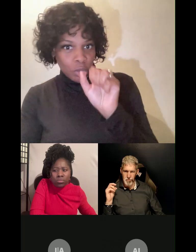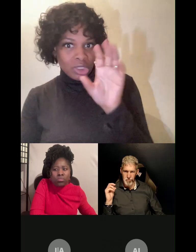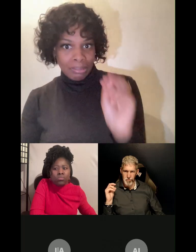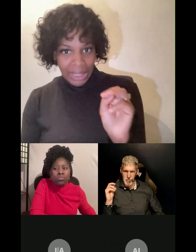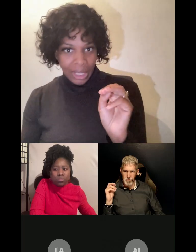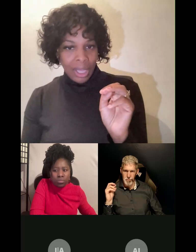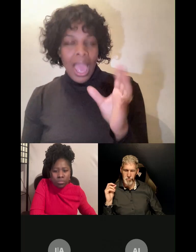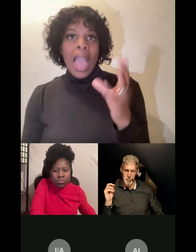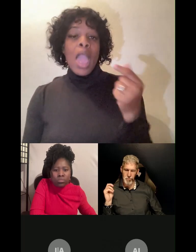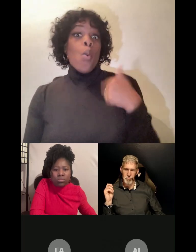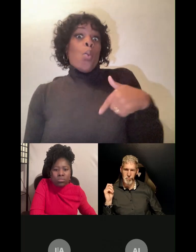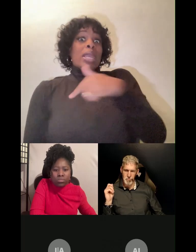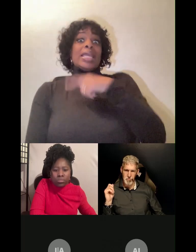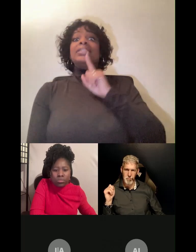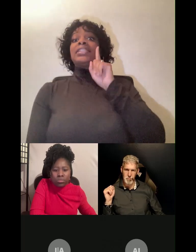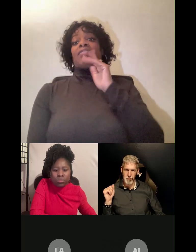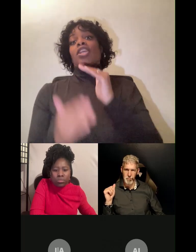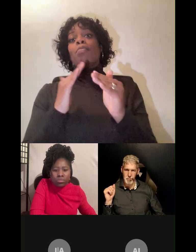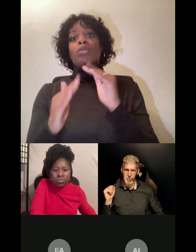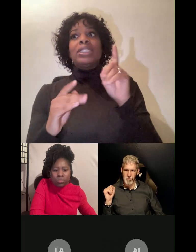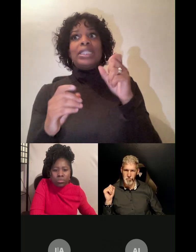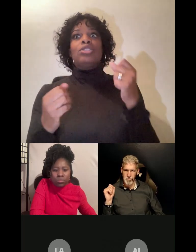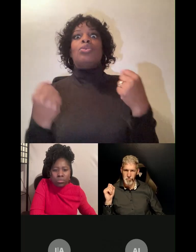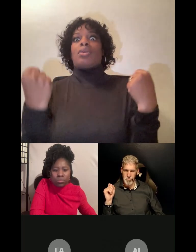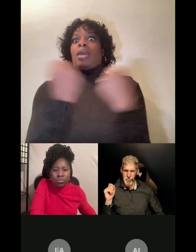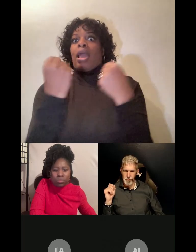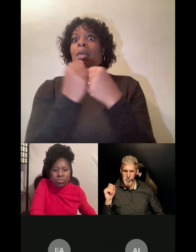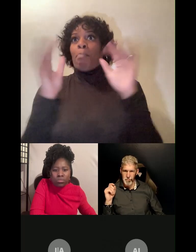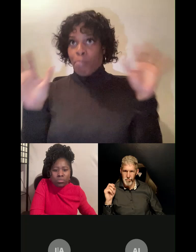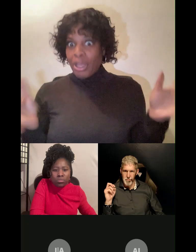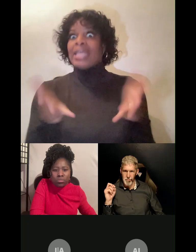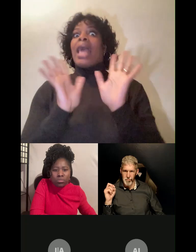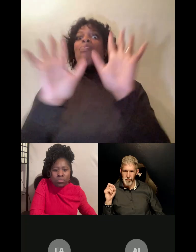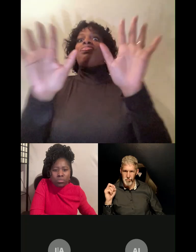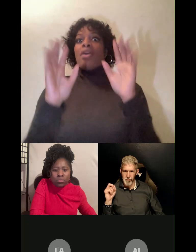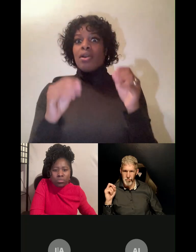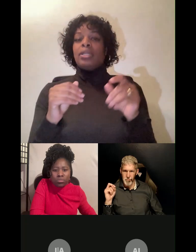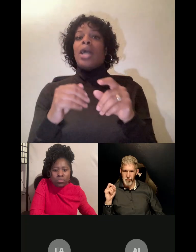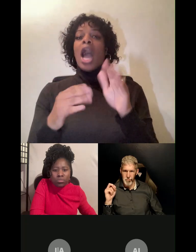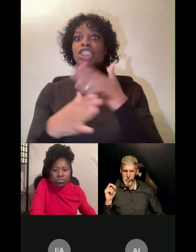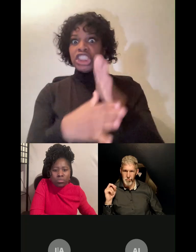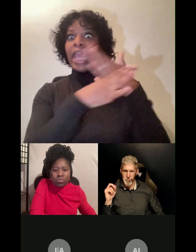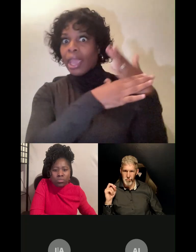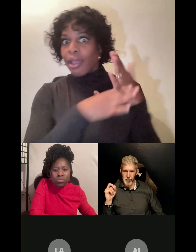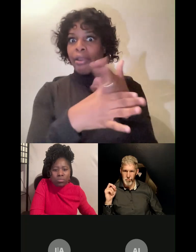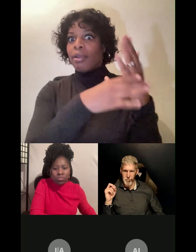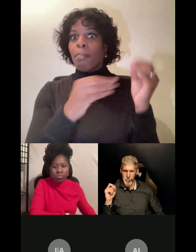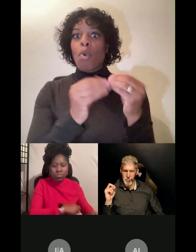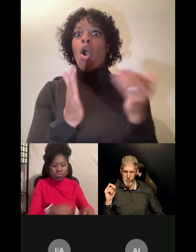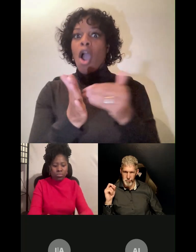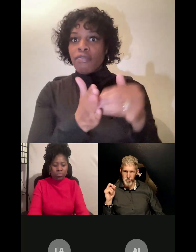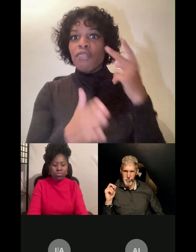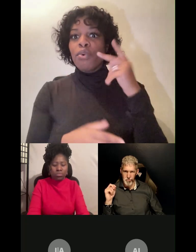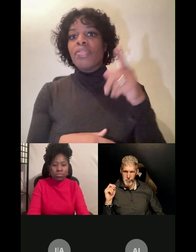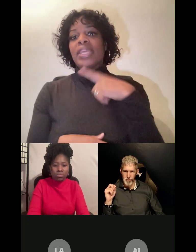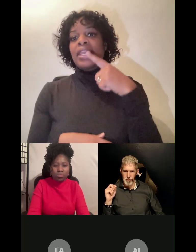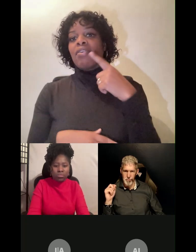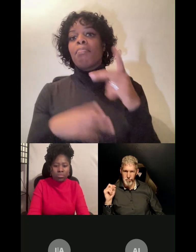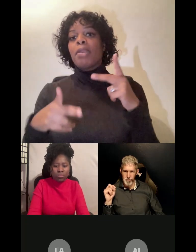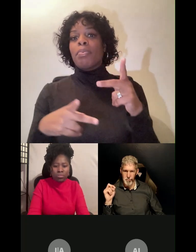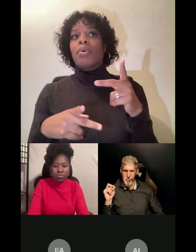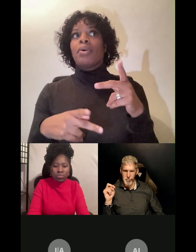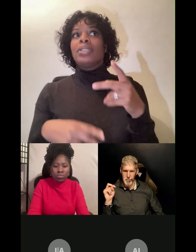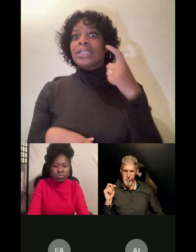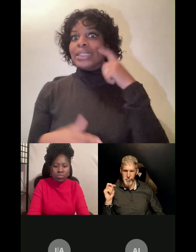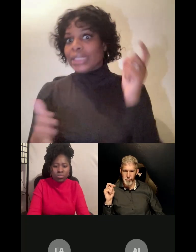us on social media, and we, that community, need to put it out there and share more often for the